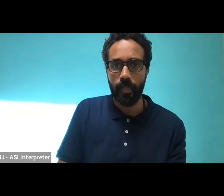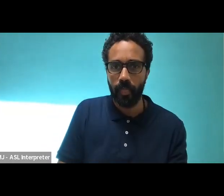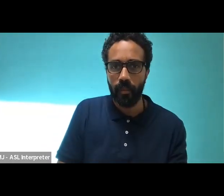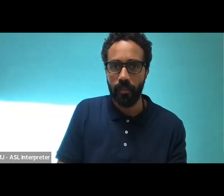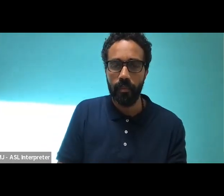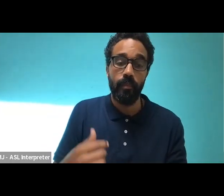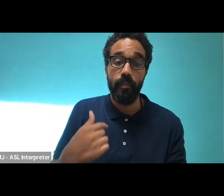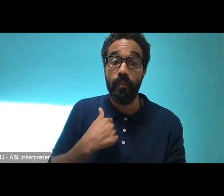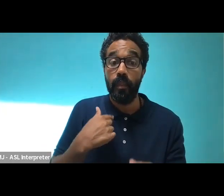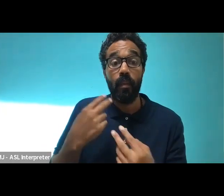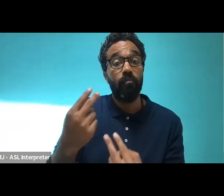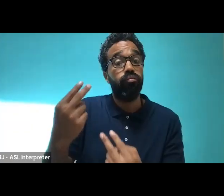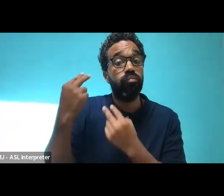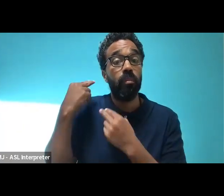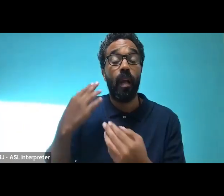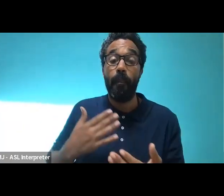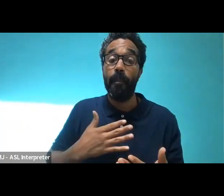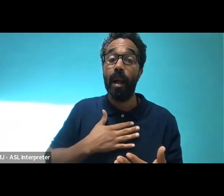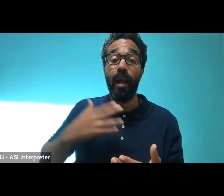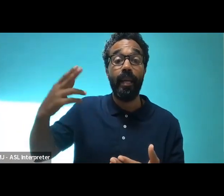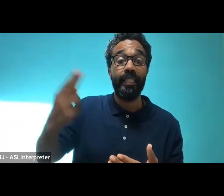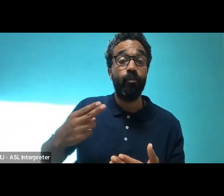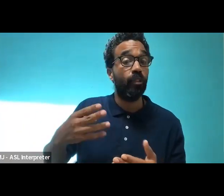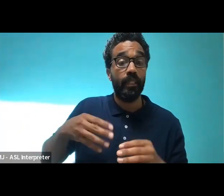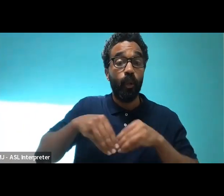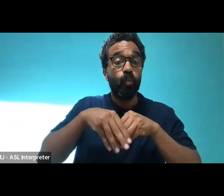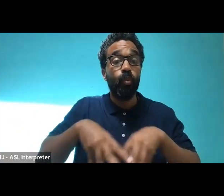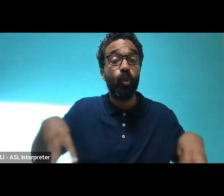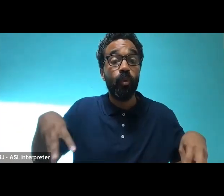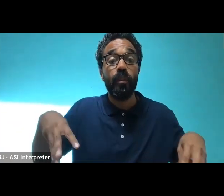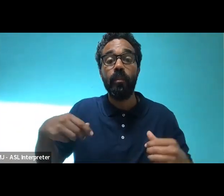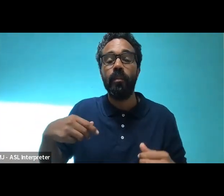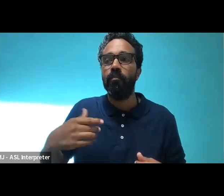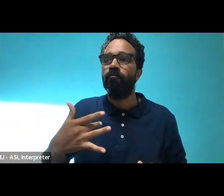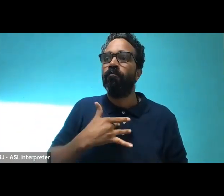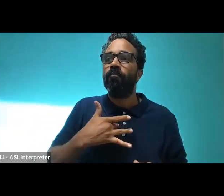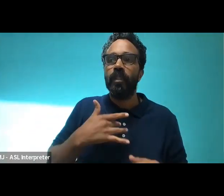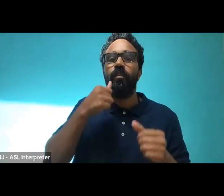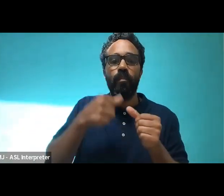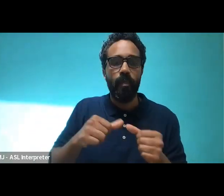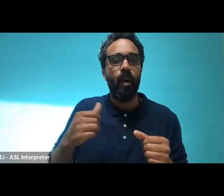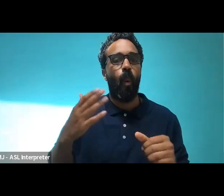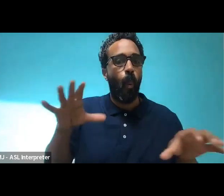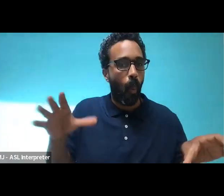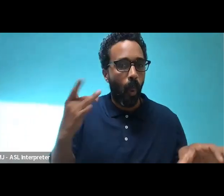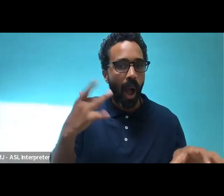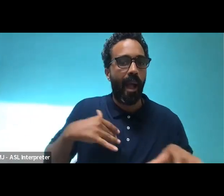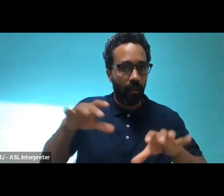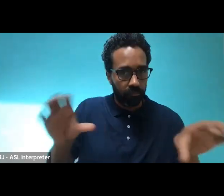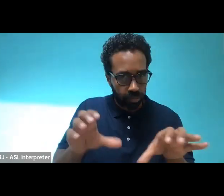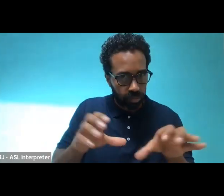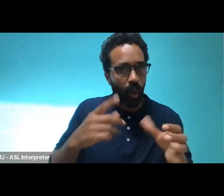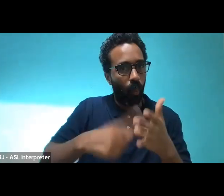go back to my roots, I'm better at remembering what we do and why. And so I know for some of you, this seems like